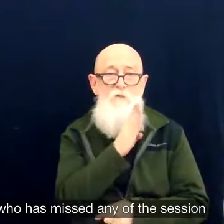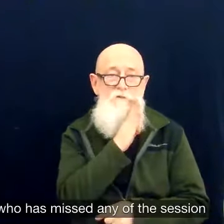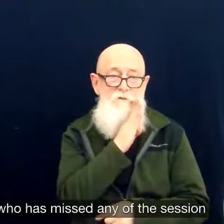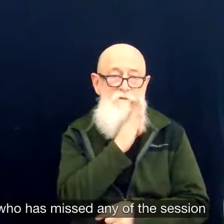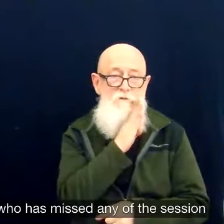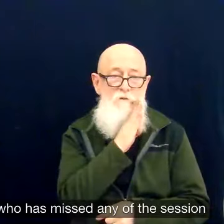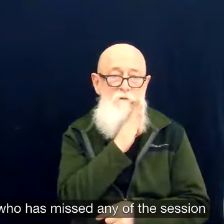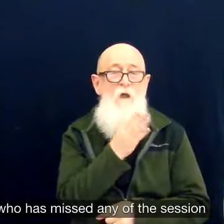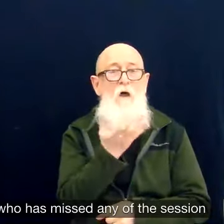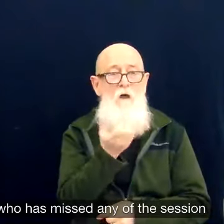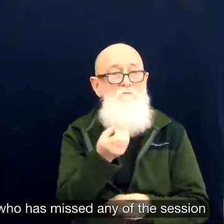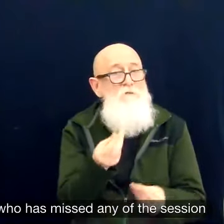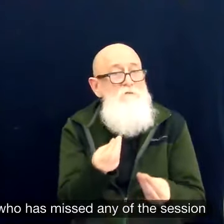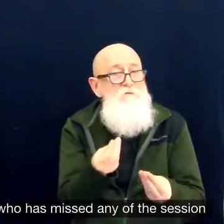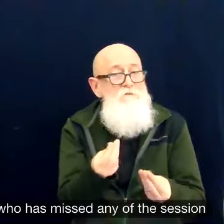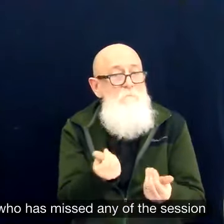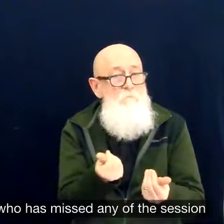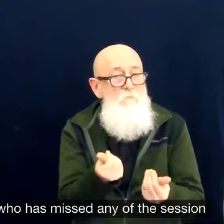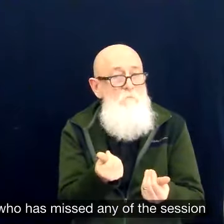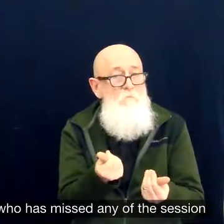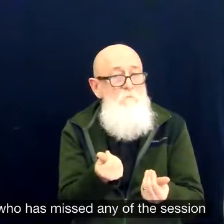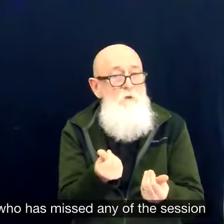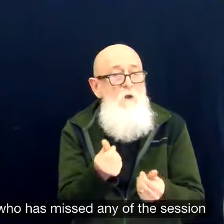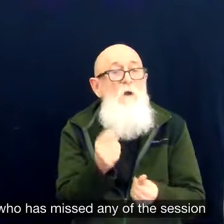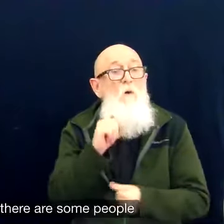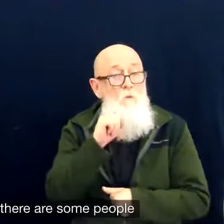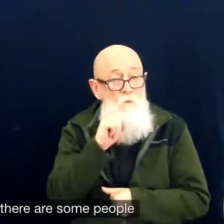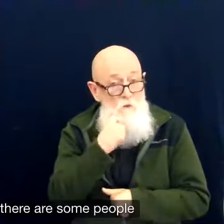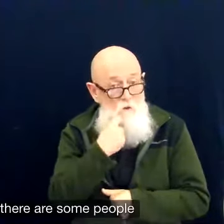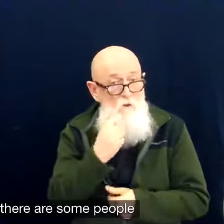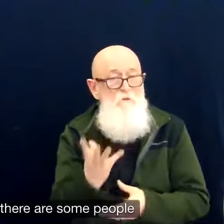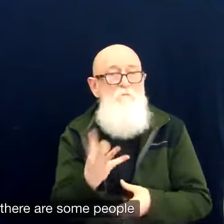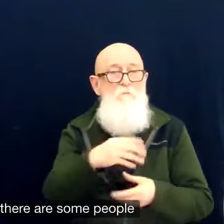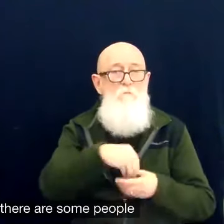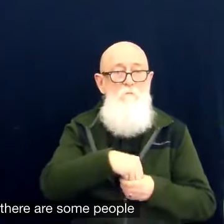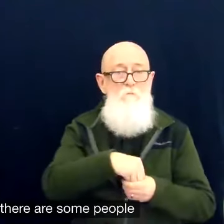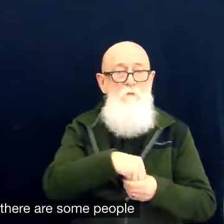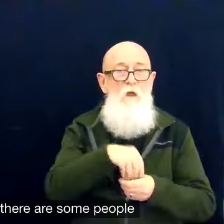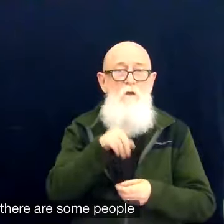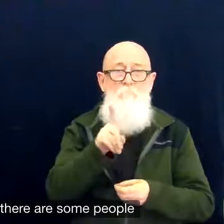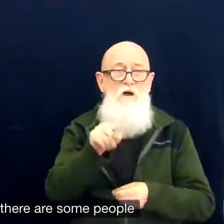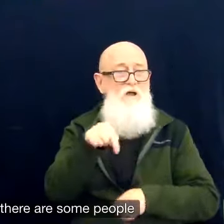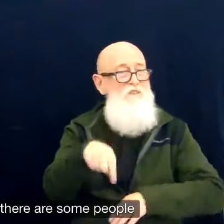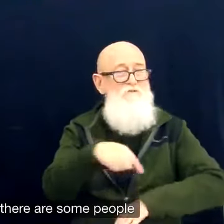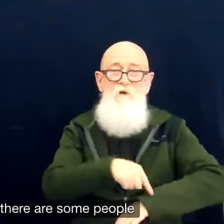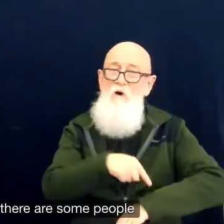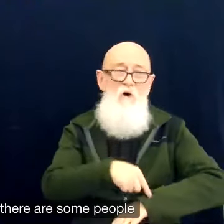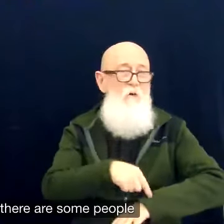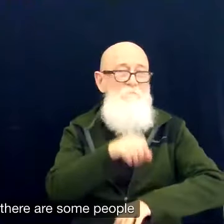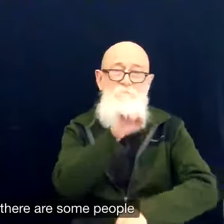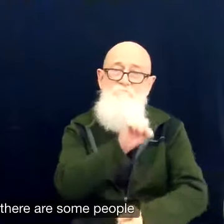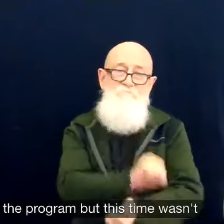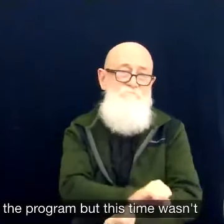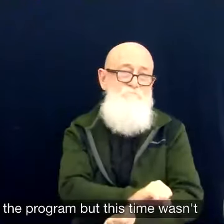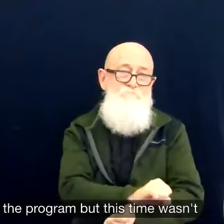And I know there are some people who are planning to join the program, but this time wasn't convenient, so we're